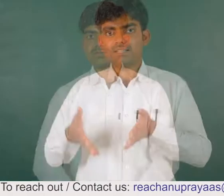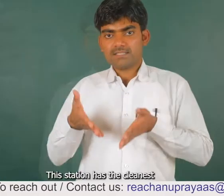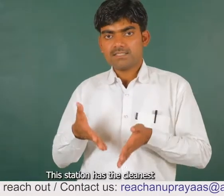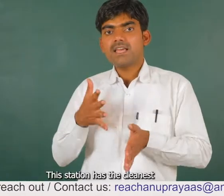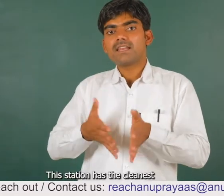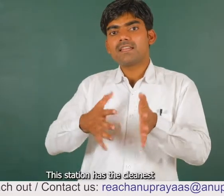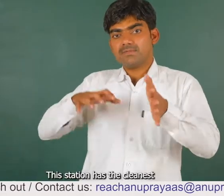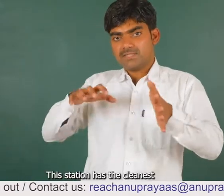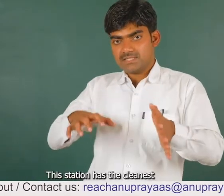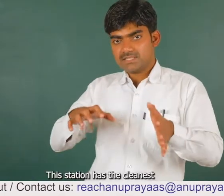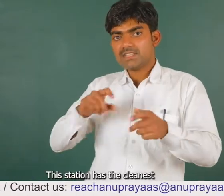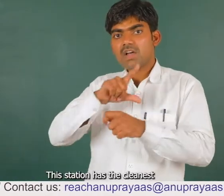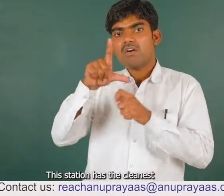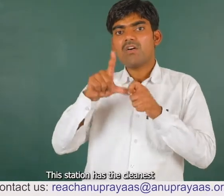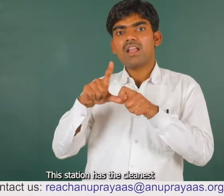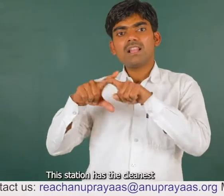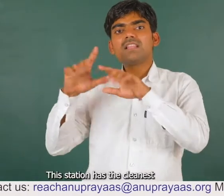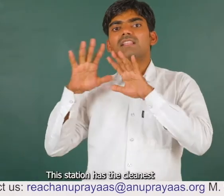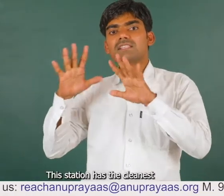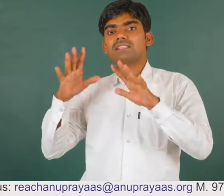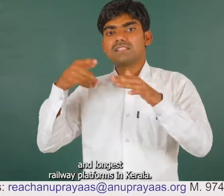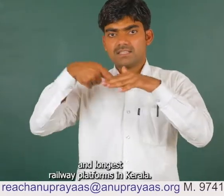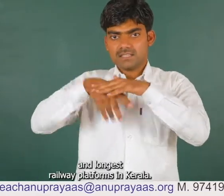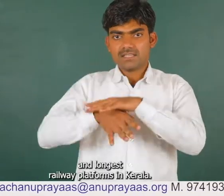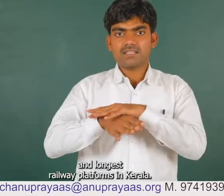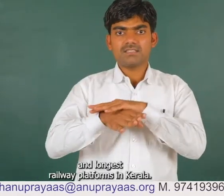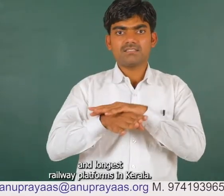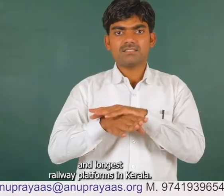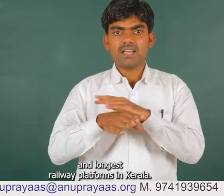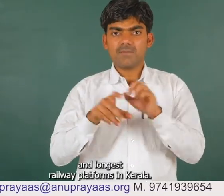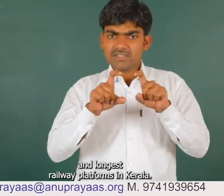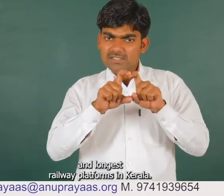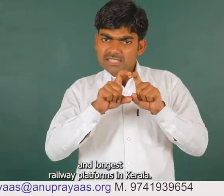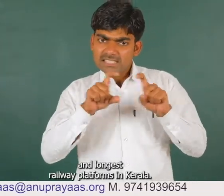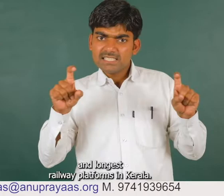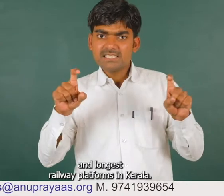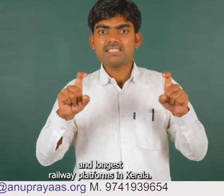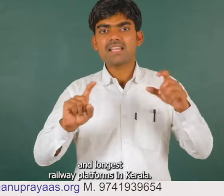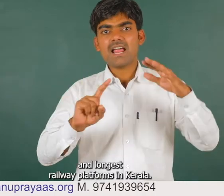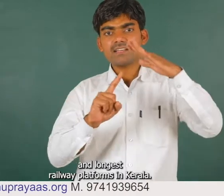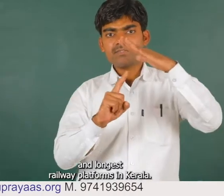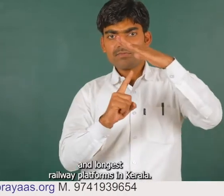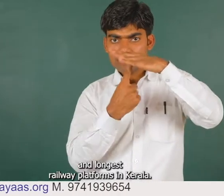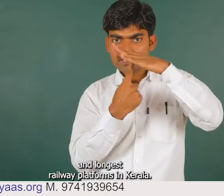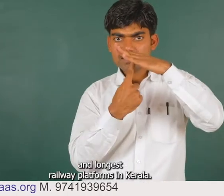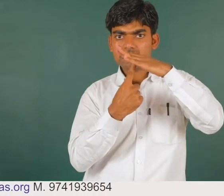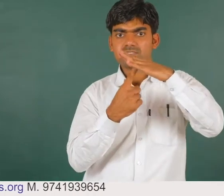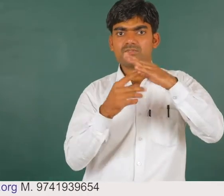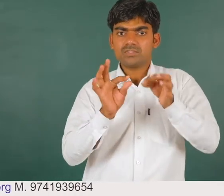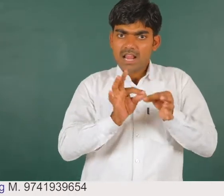This station has the cleanest and longest railway platforms in Kerala.